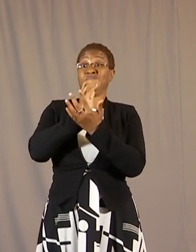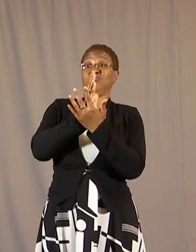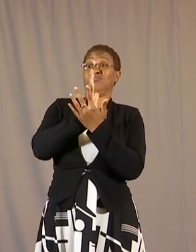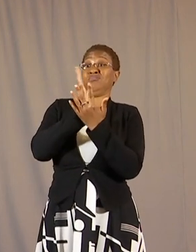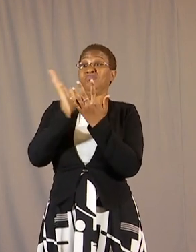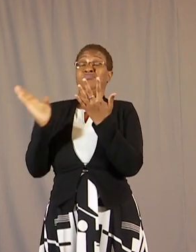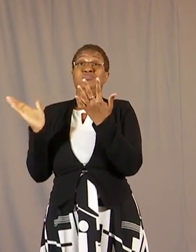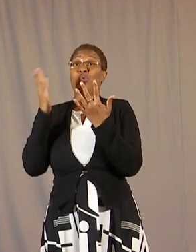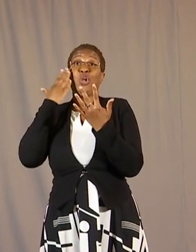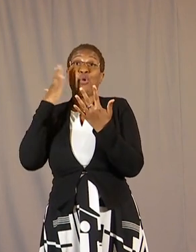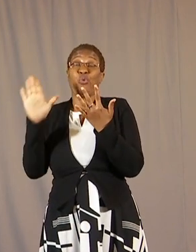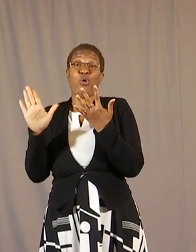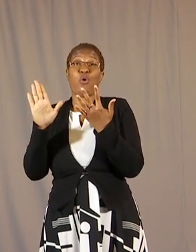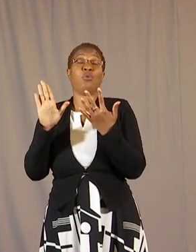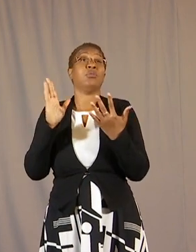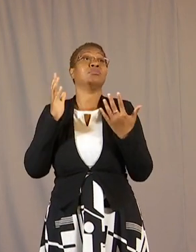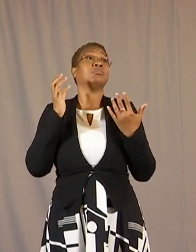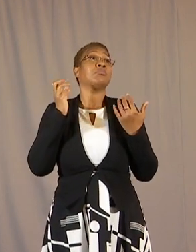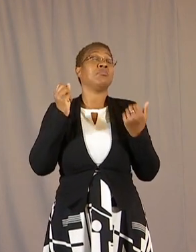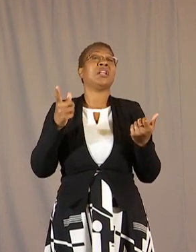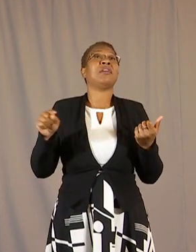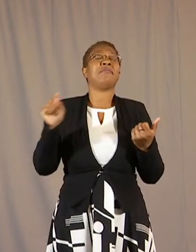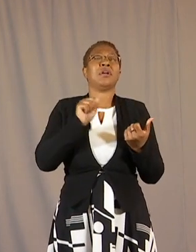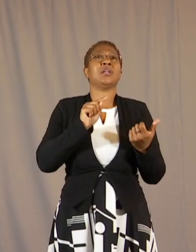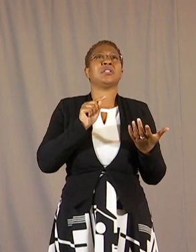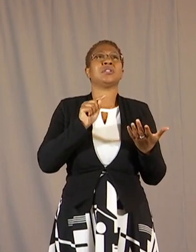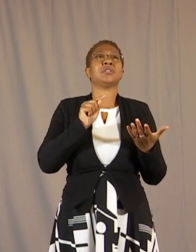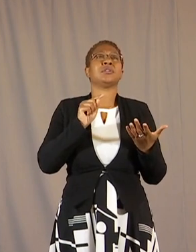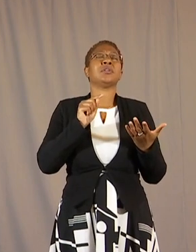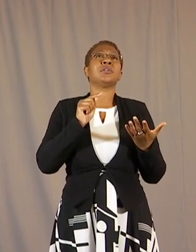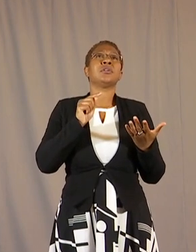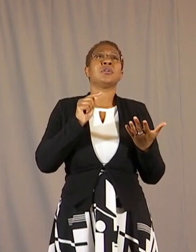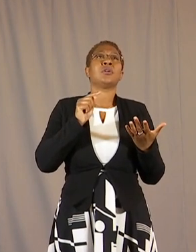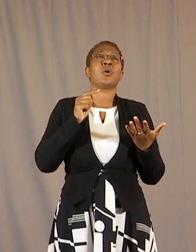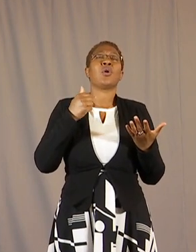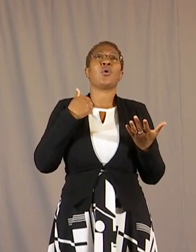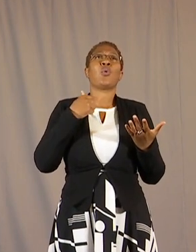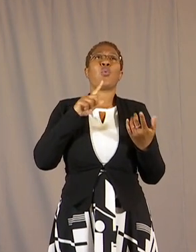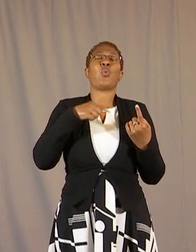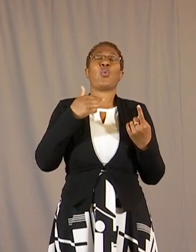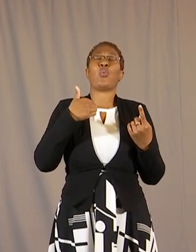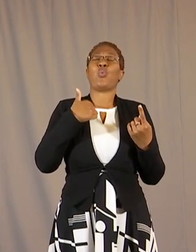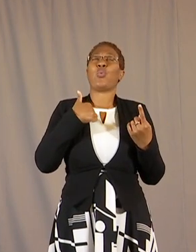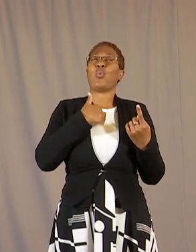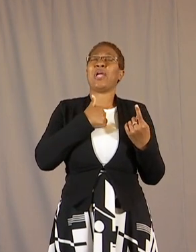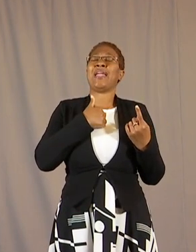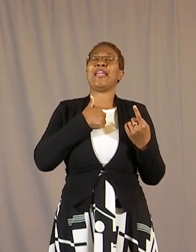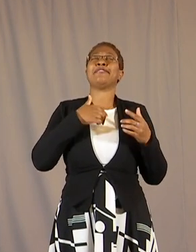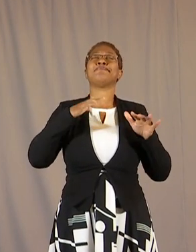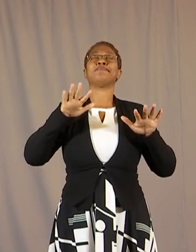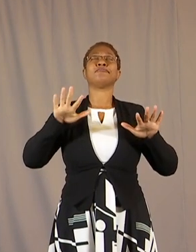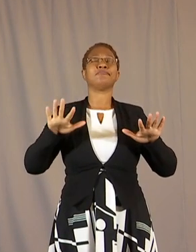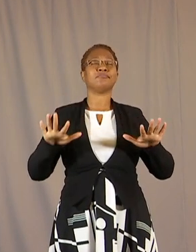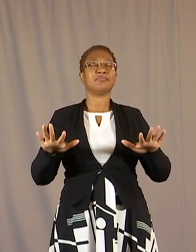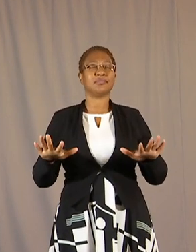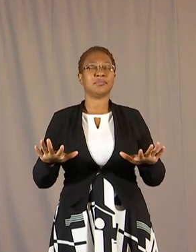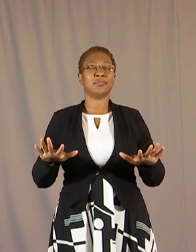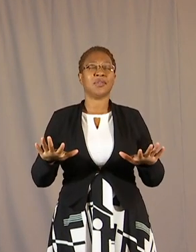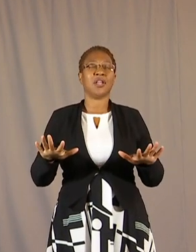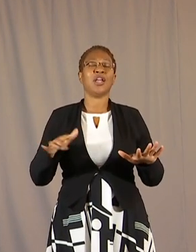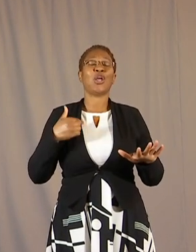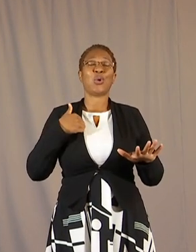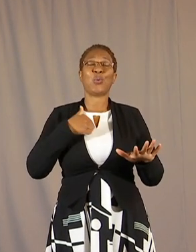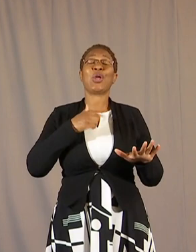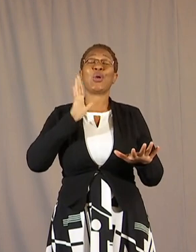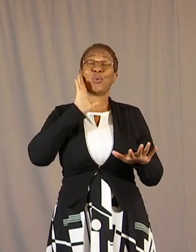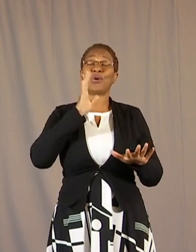of us at some point, including myself, when we can breathe, we'll suddenly feel all of what we've been through. But we know many folks in our community